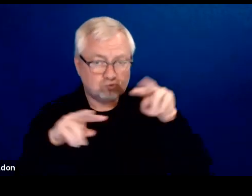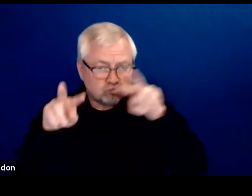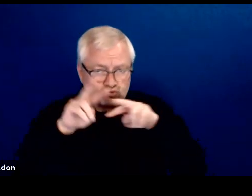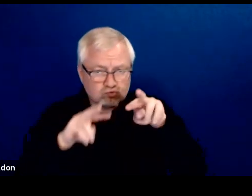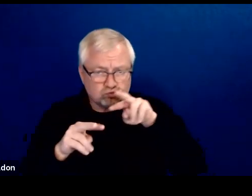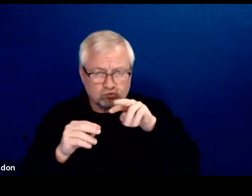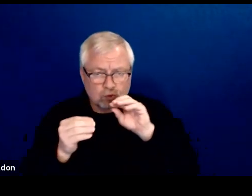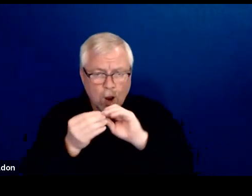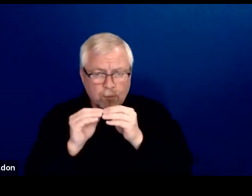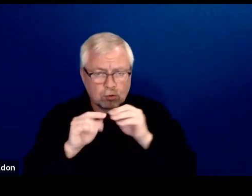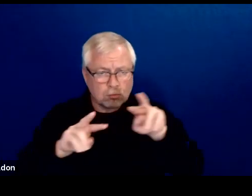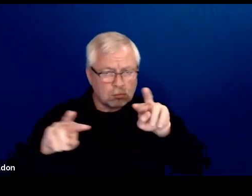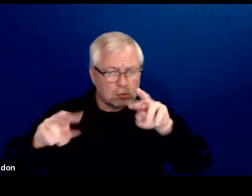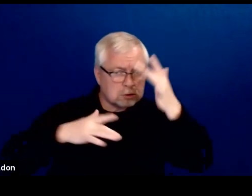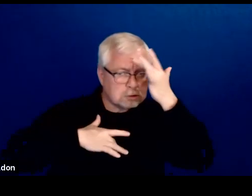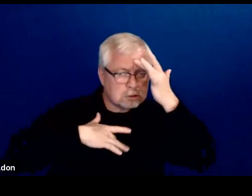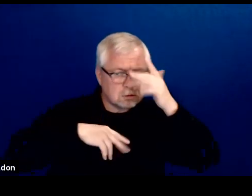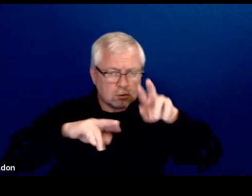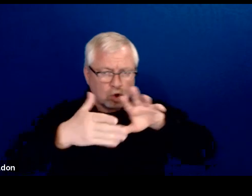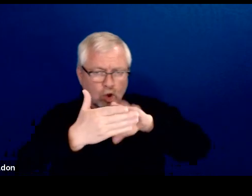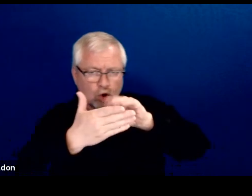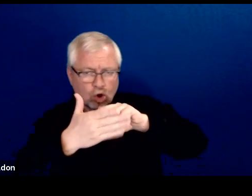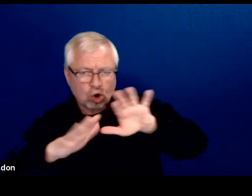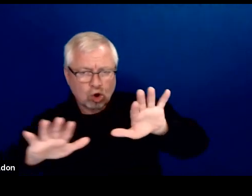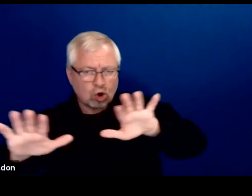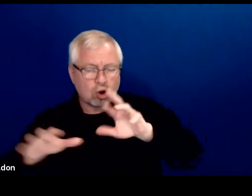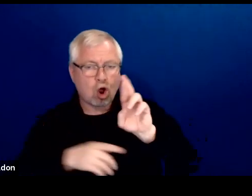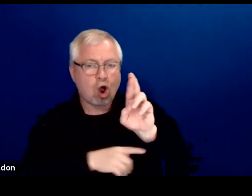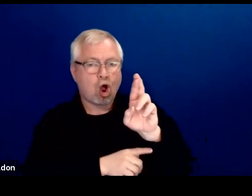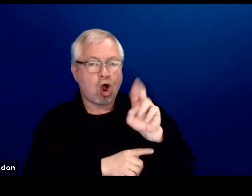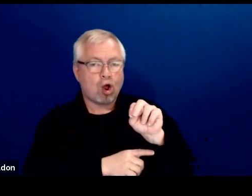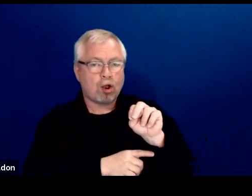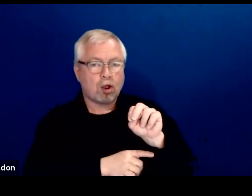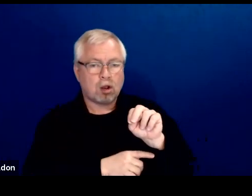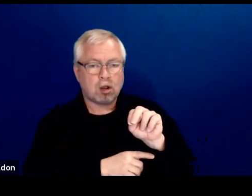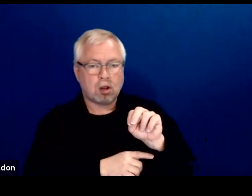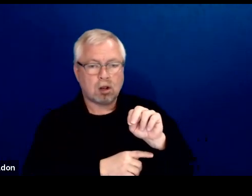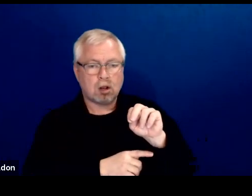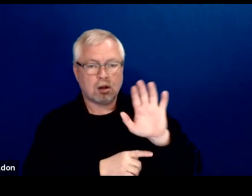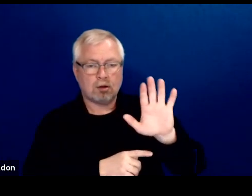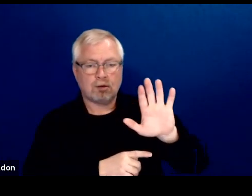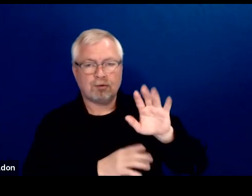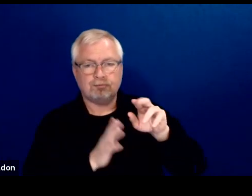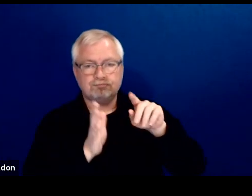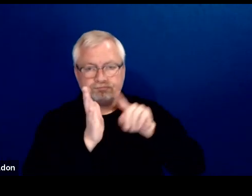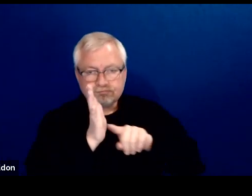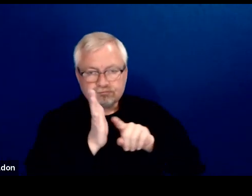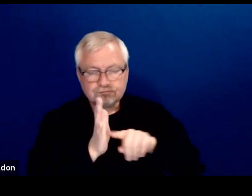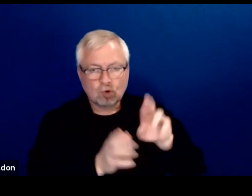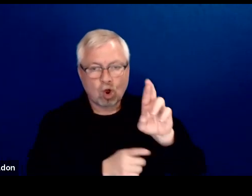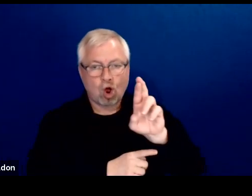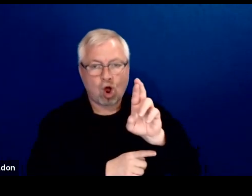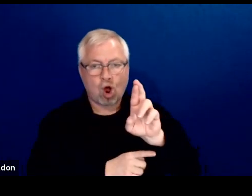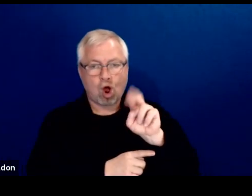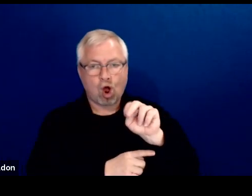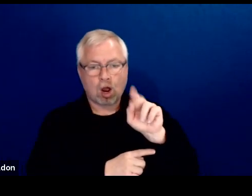are playing in the disease. So that higher R naught is not just about Minnesota. That's national data.